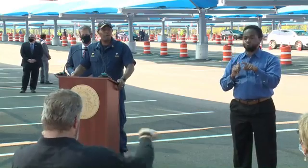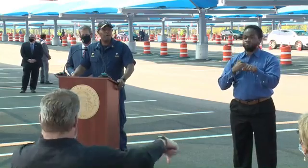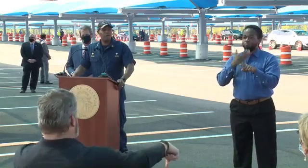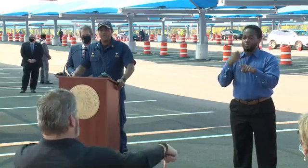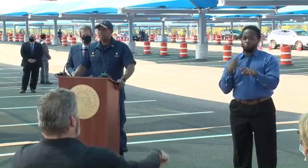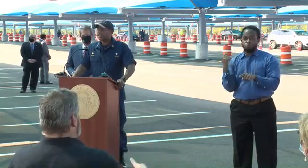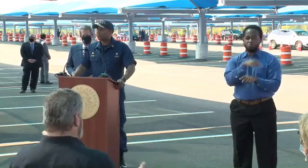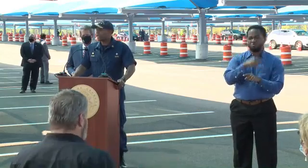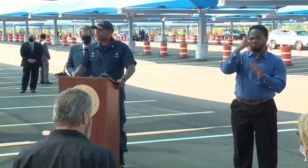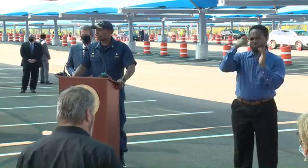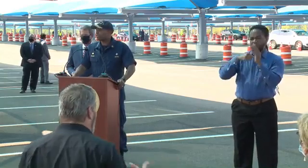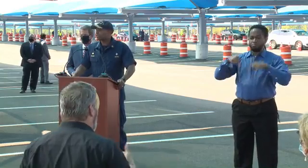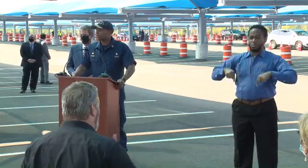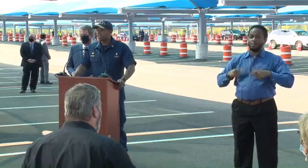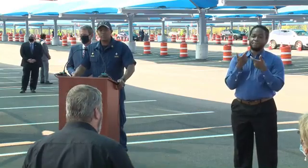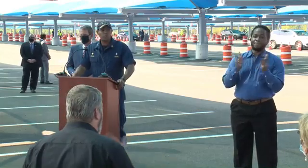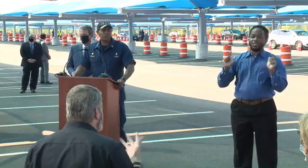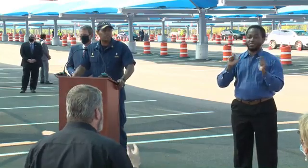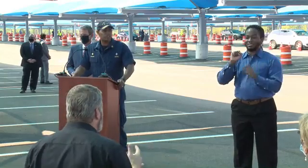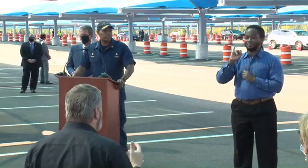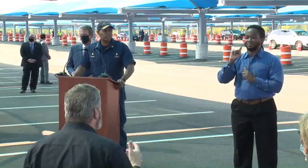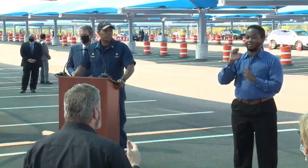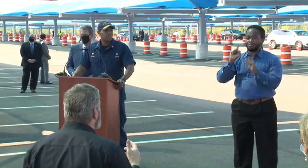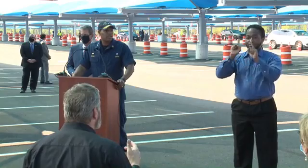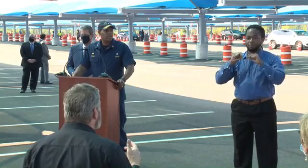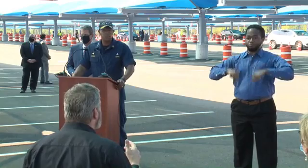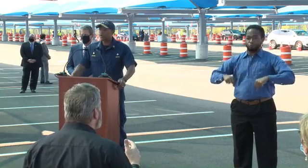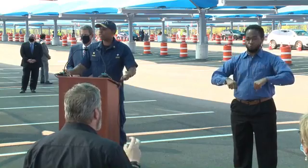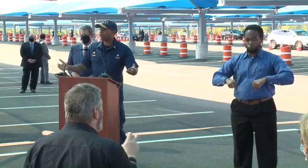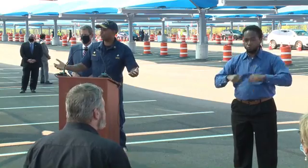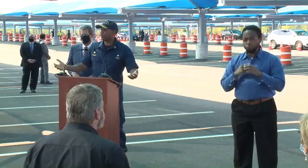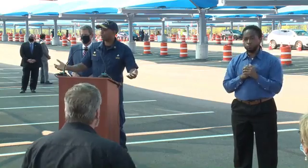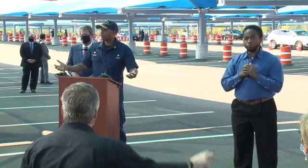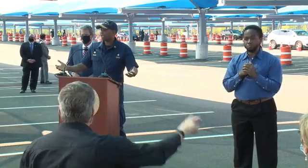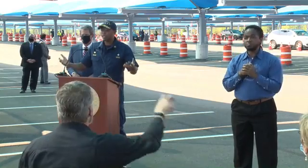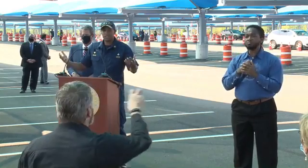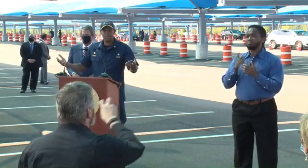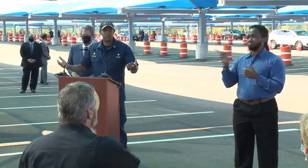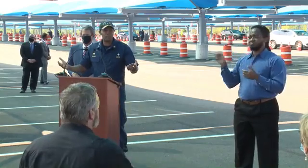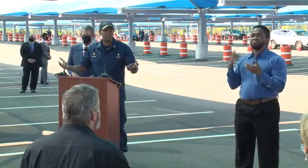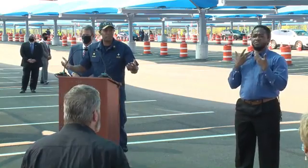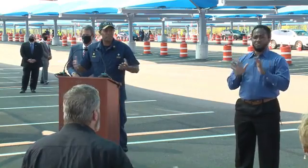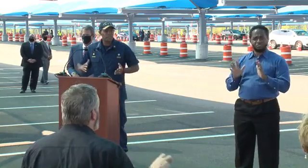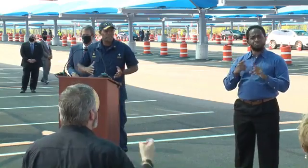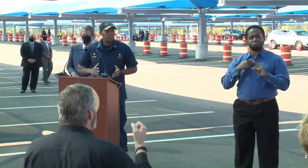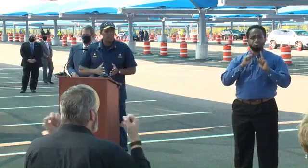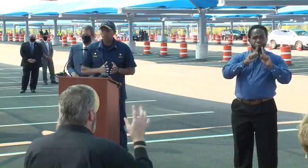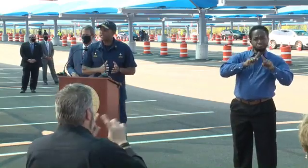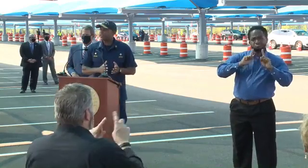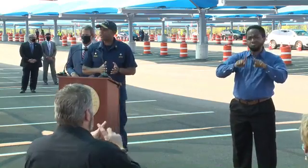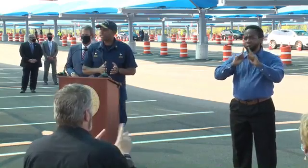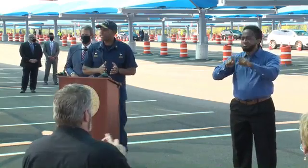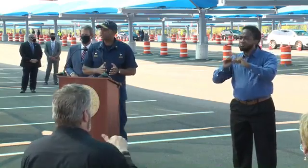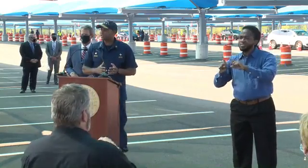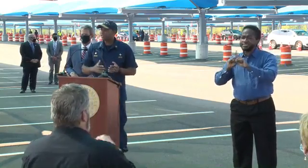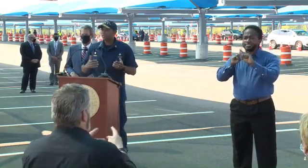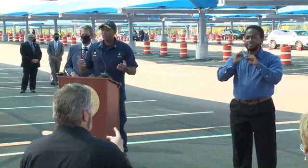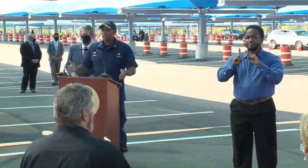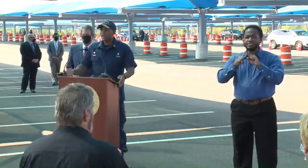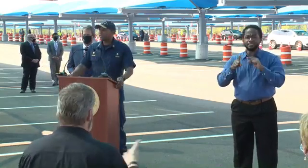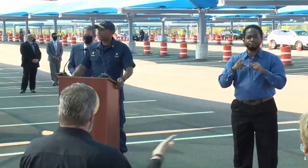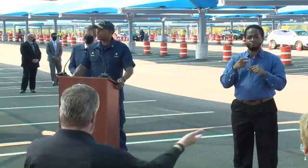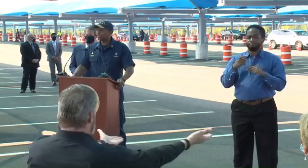is among the best, the most efficient, the most comfortable. It's covered. There are many different